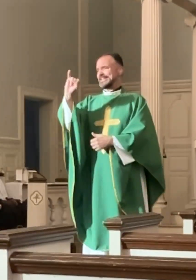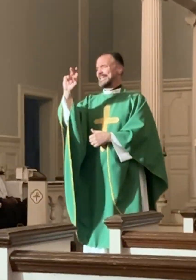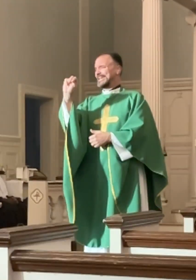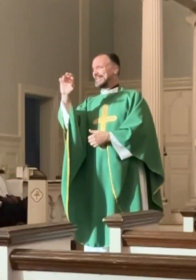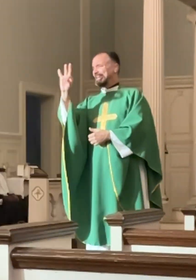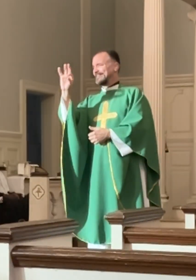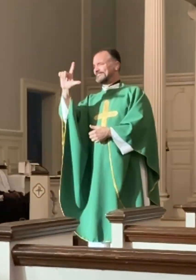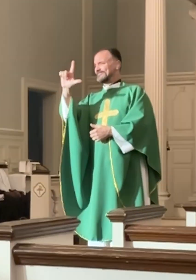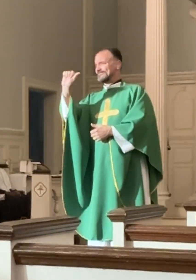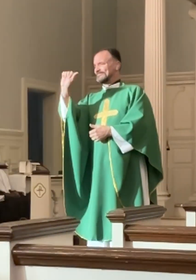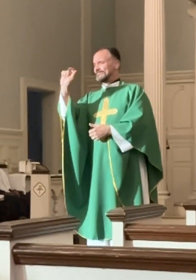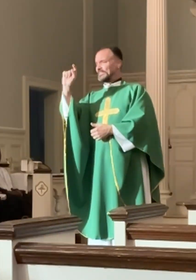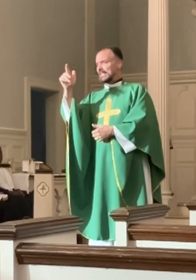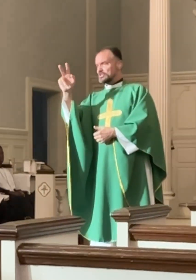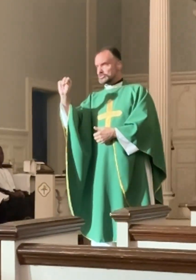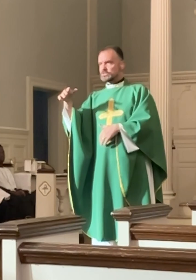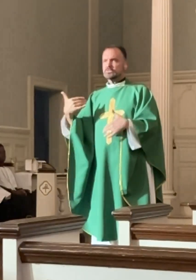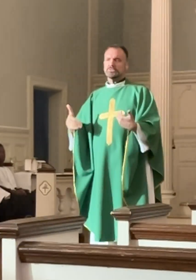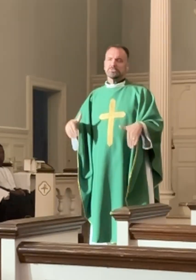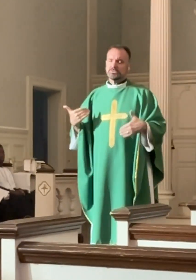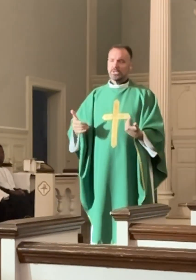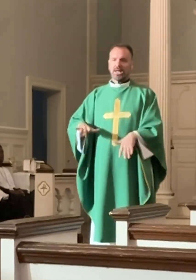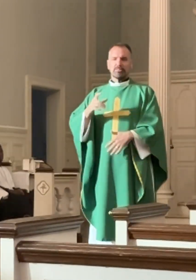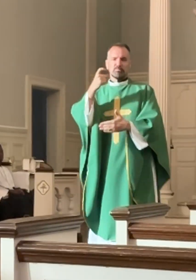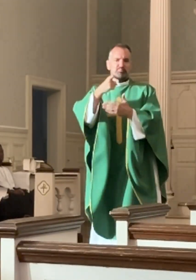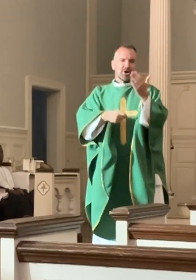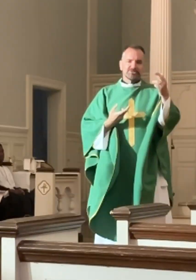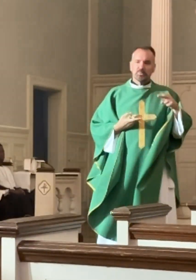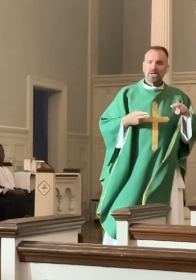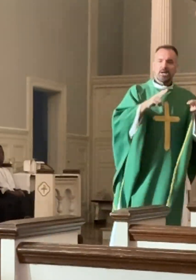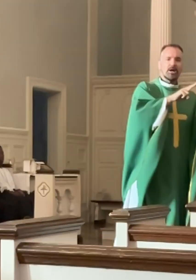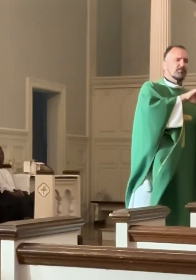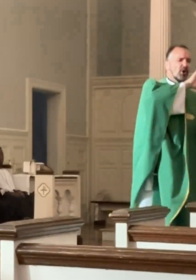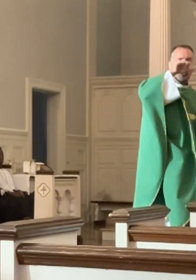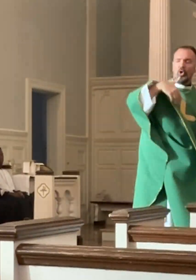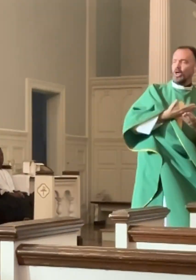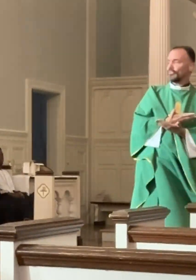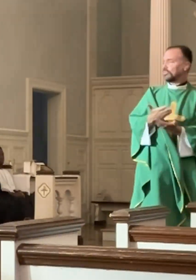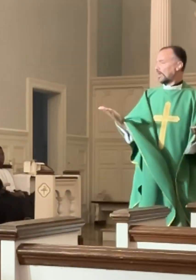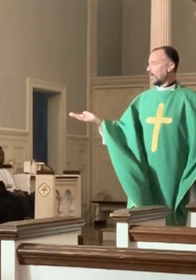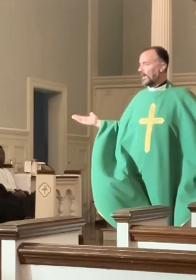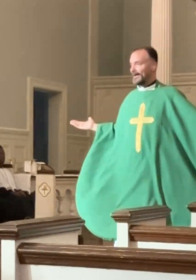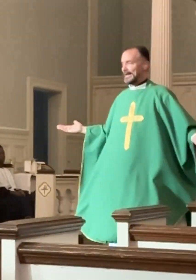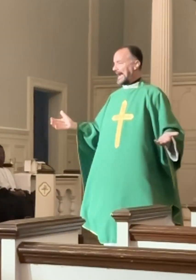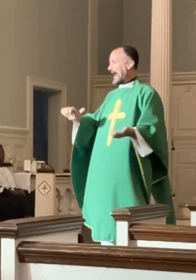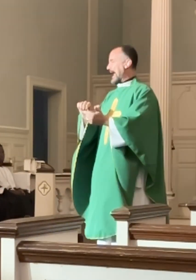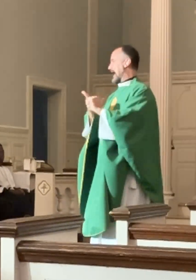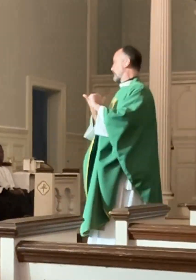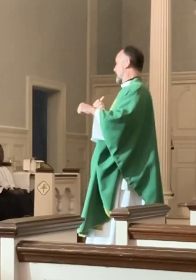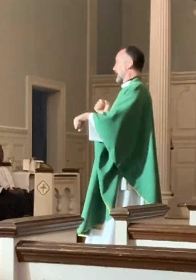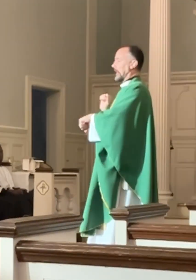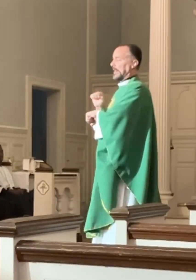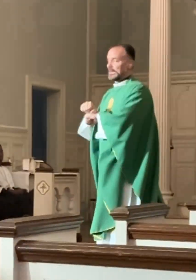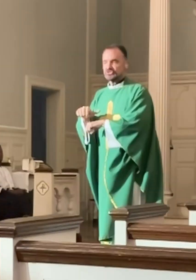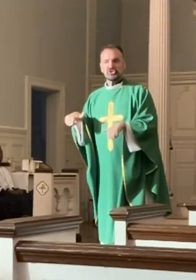And I know that this is a very challenging time when you live in the economy. It's difficult for many people in the population.